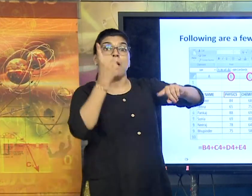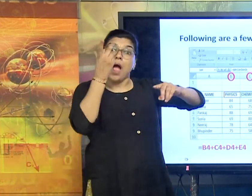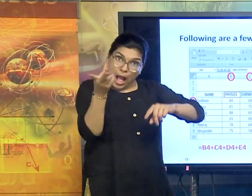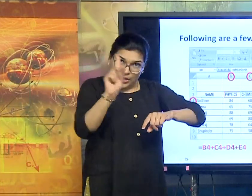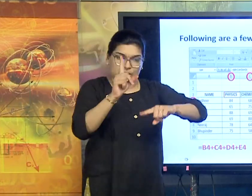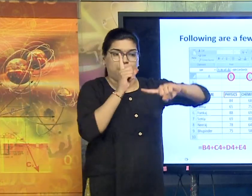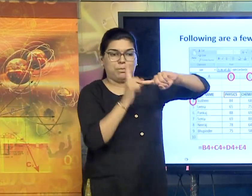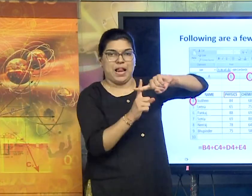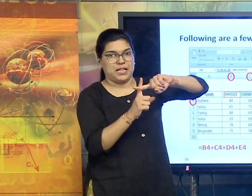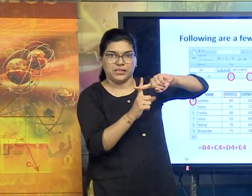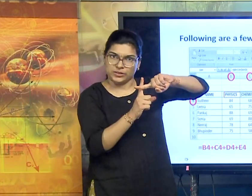the total of